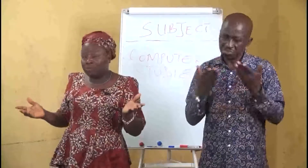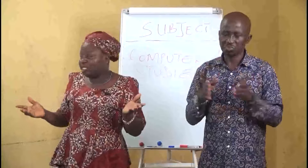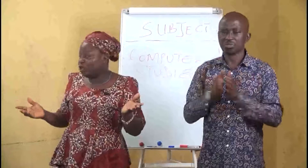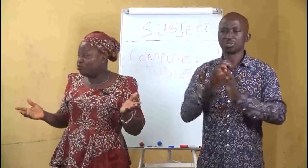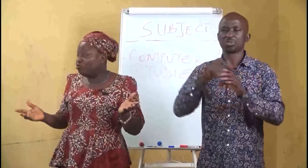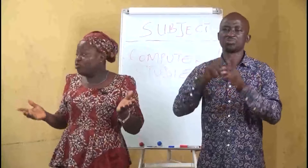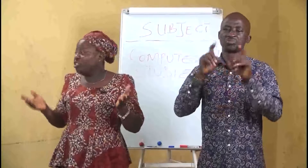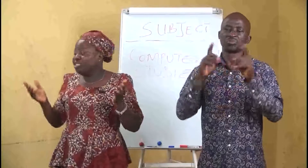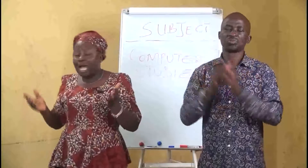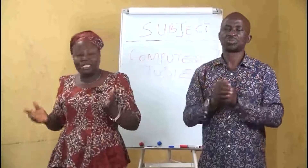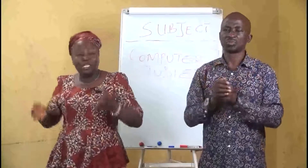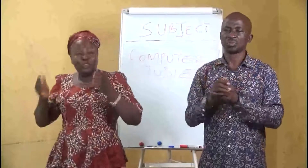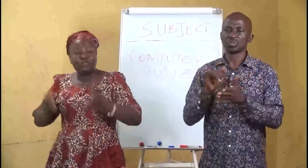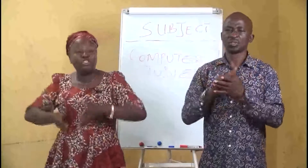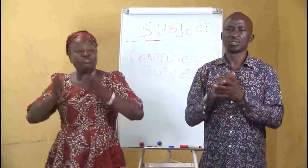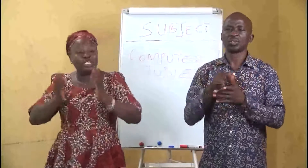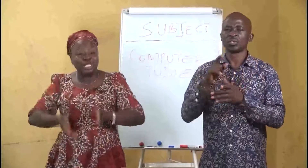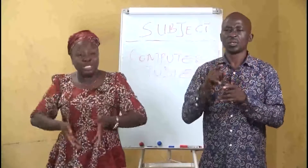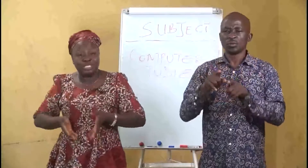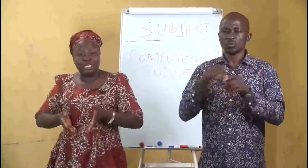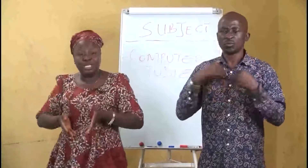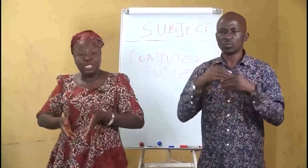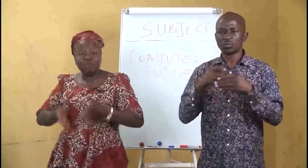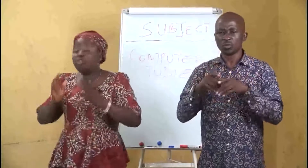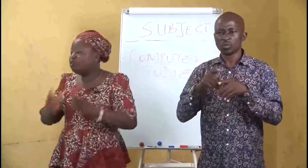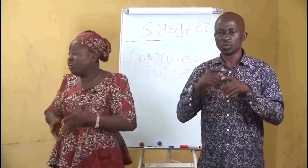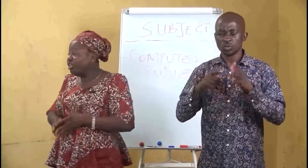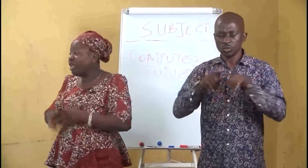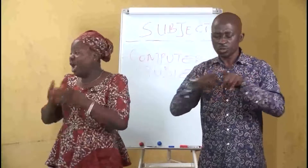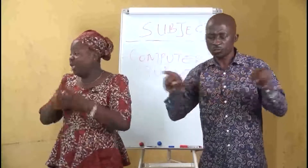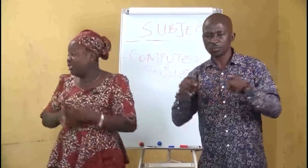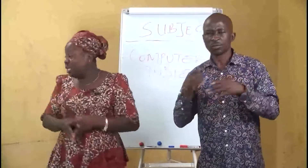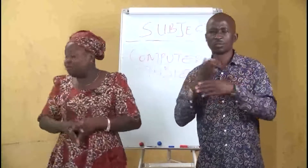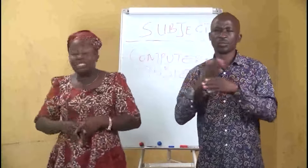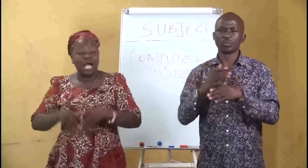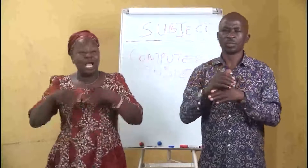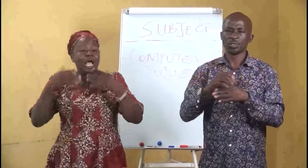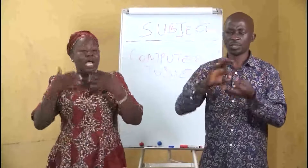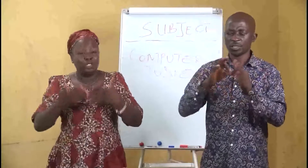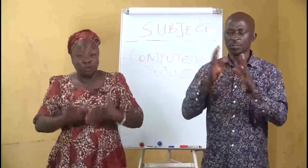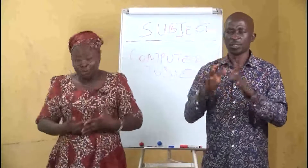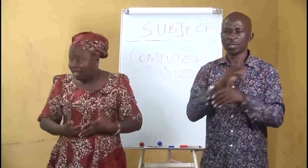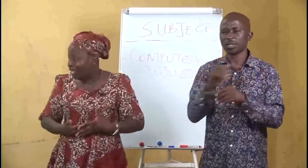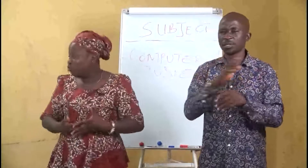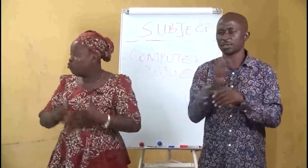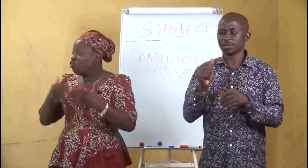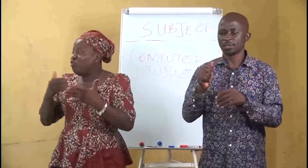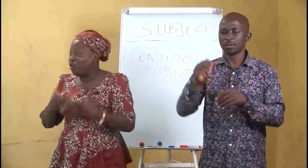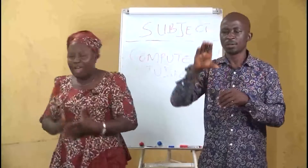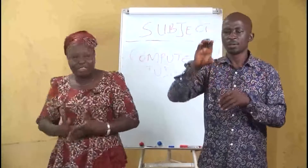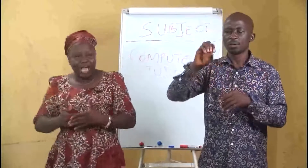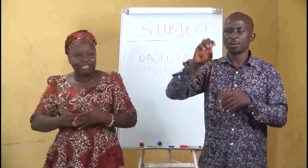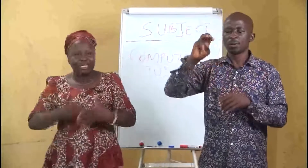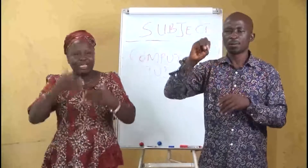an examination that you should differentiate between an interpreter and a compiler.